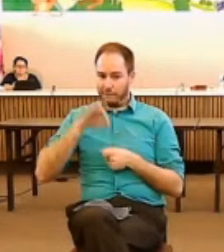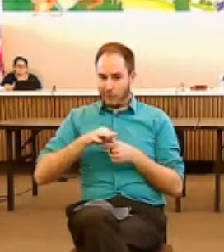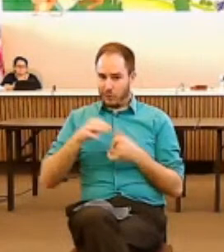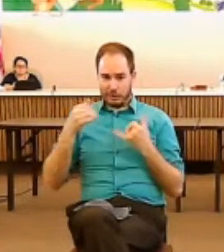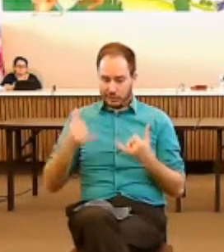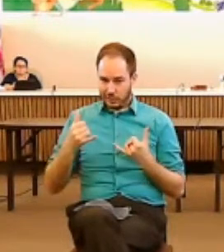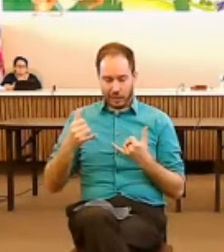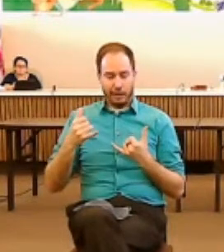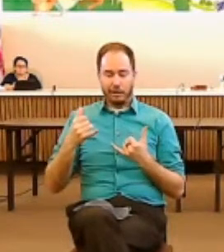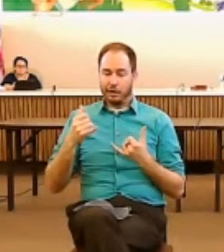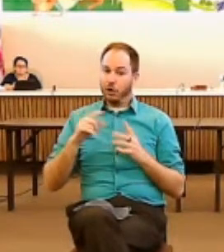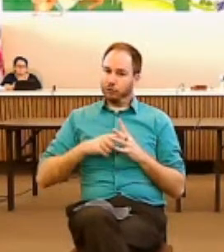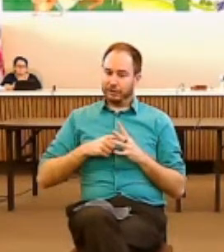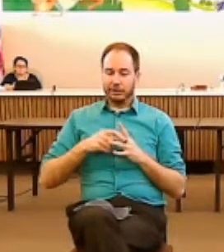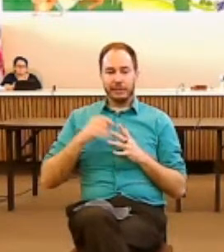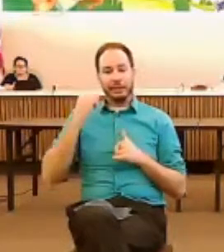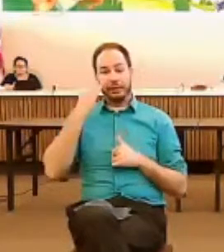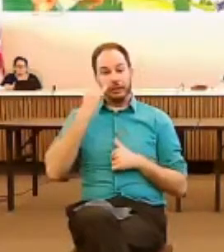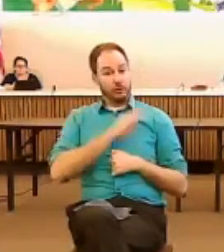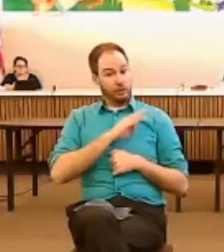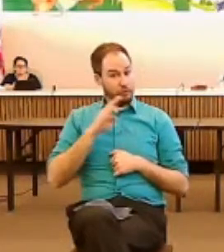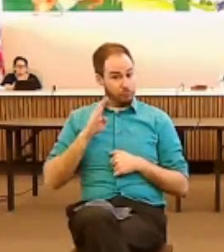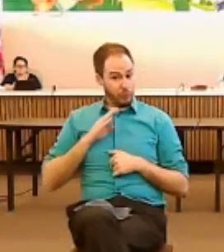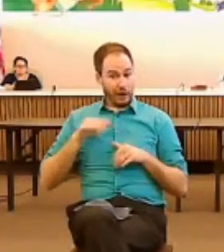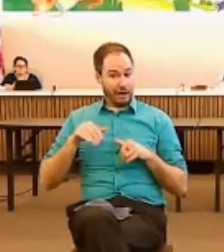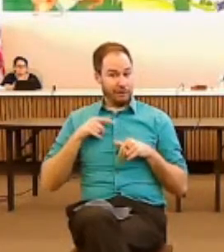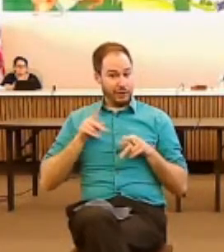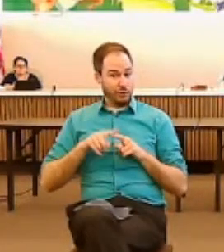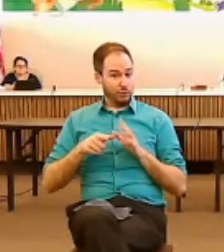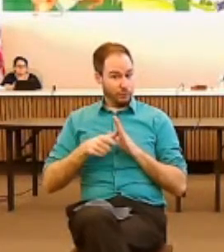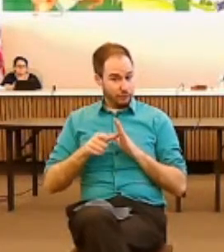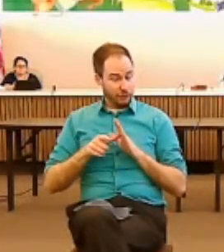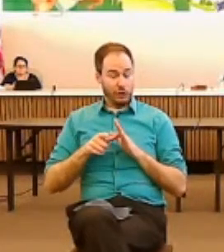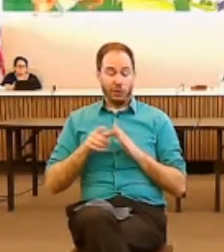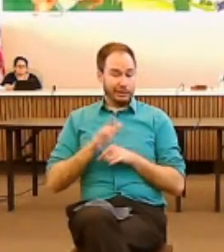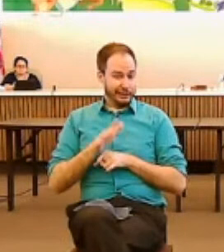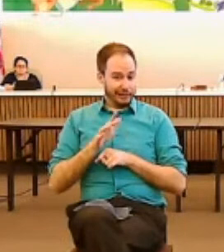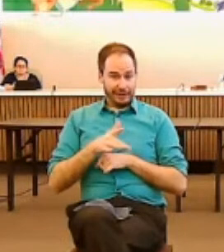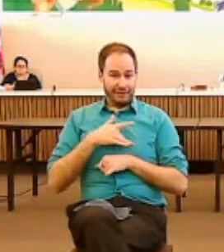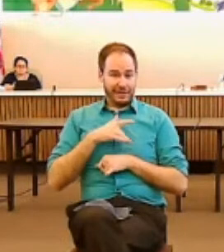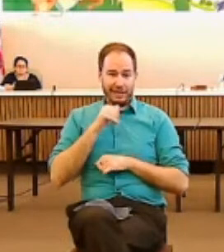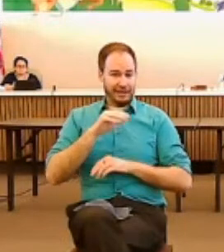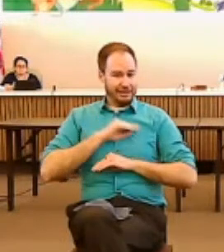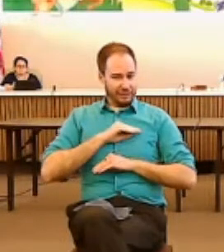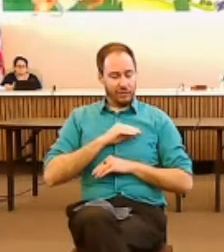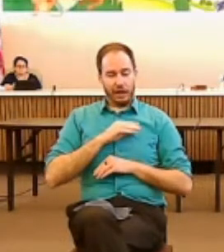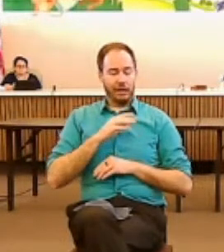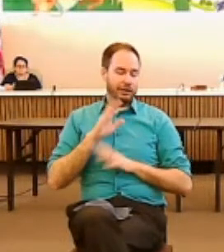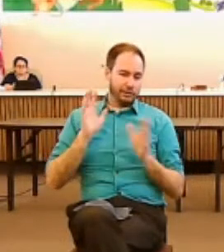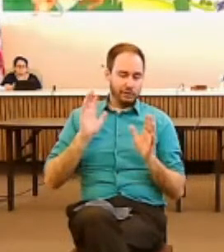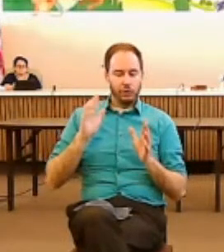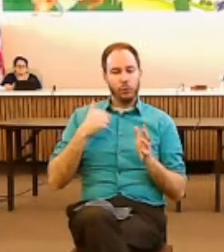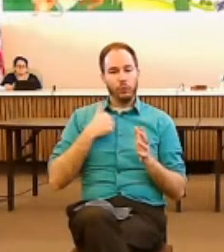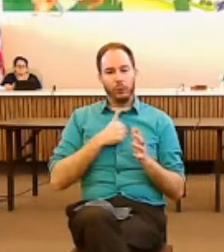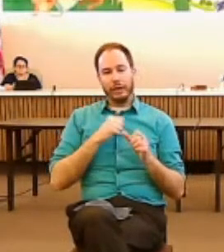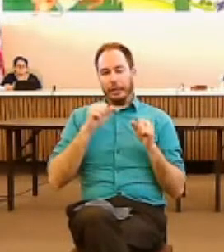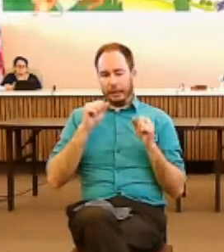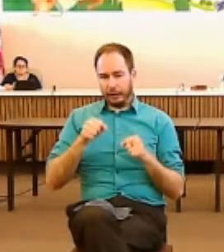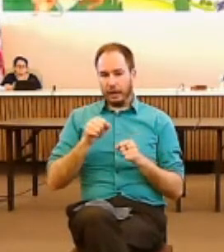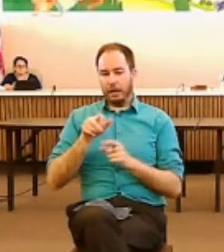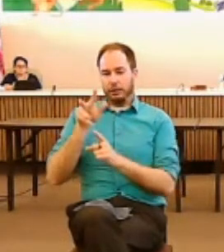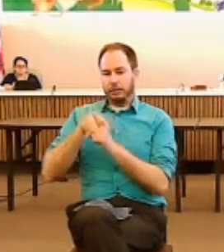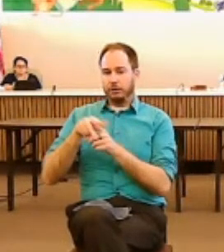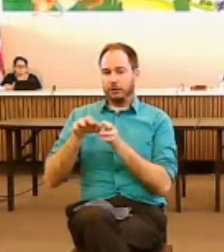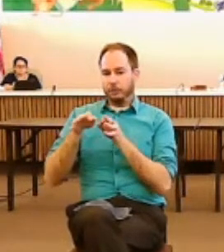and if the town board hasn't had a chance to review this enough, because of that, we can table it if